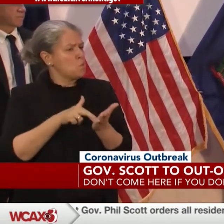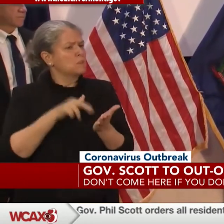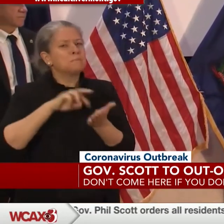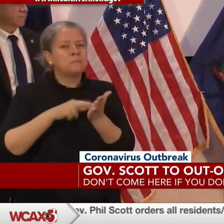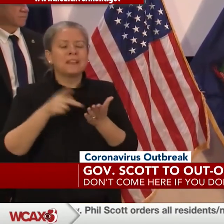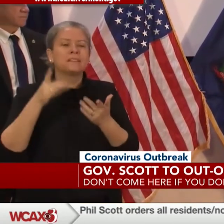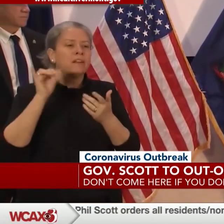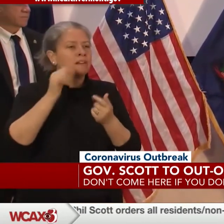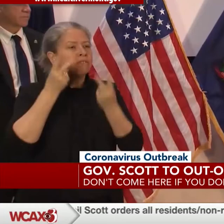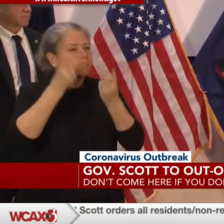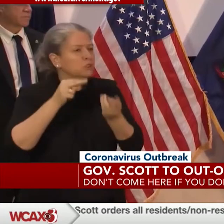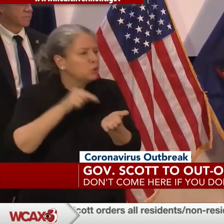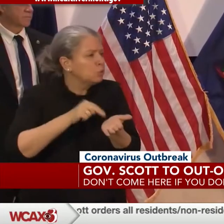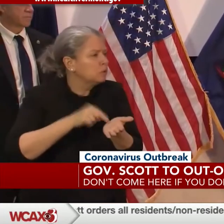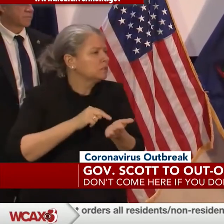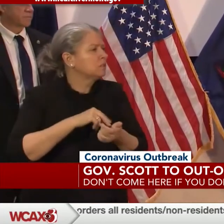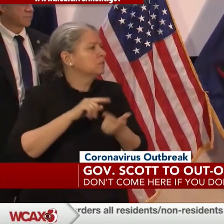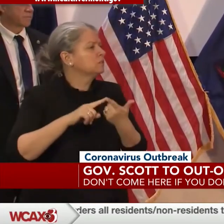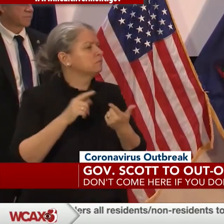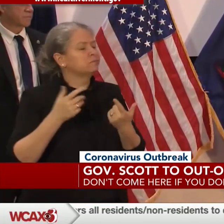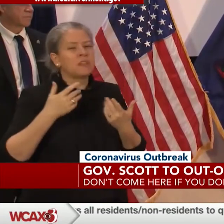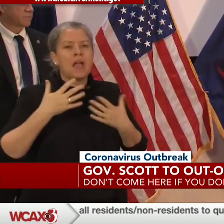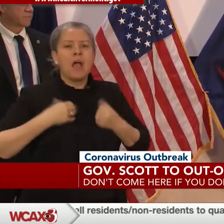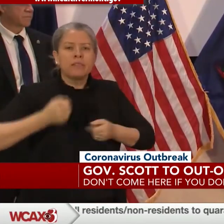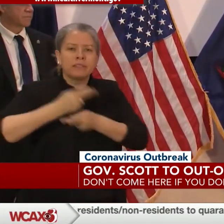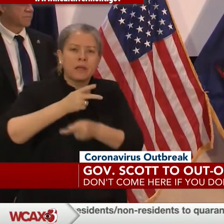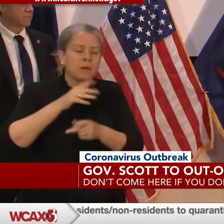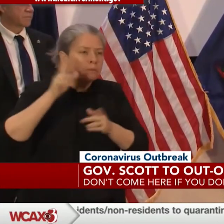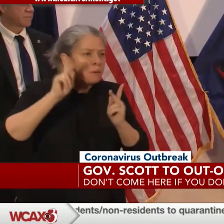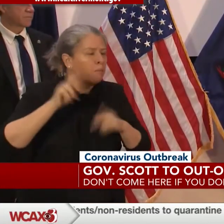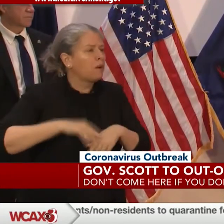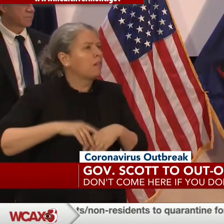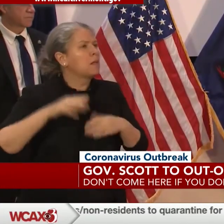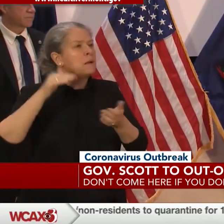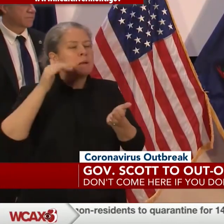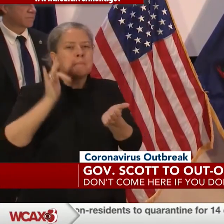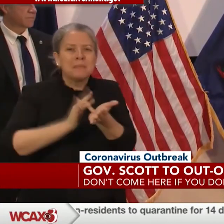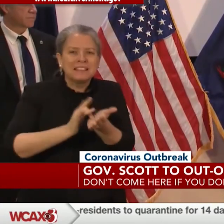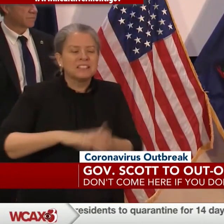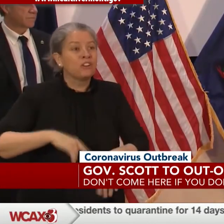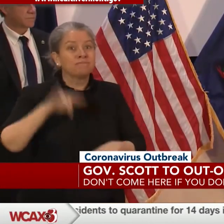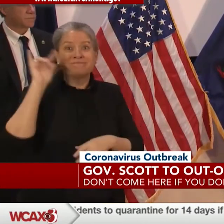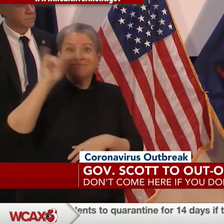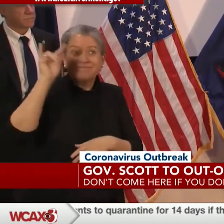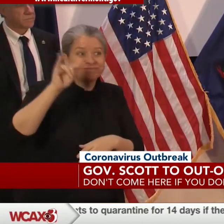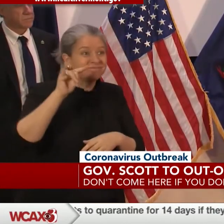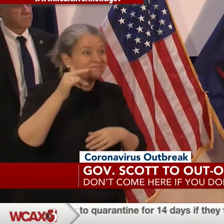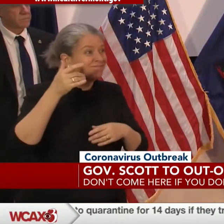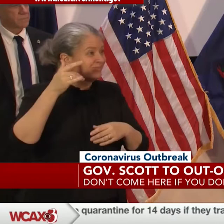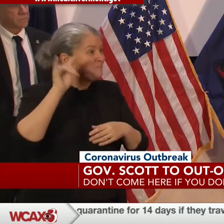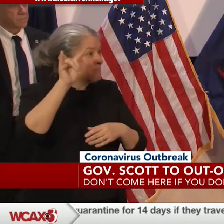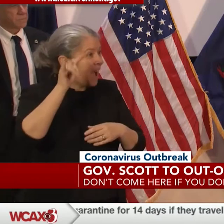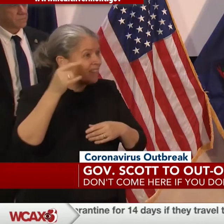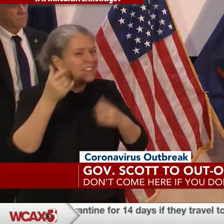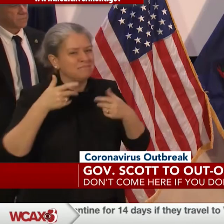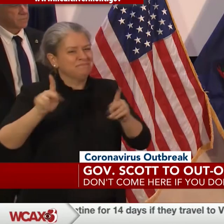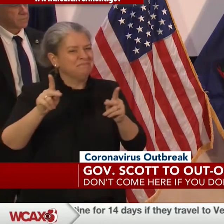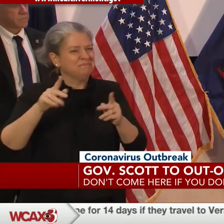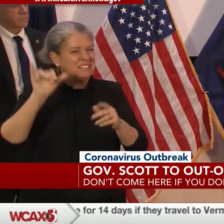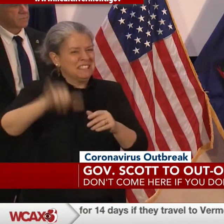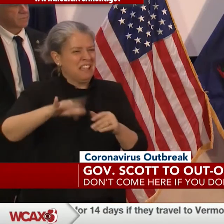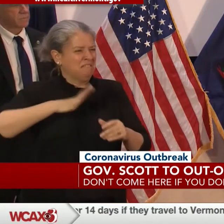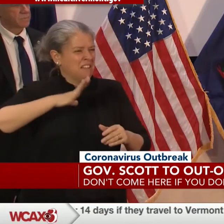response, visiting nurses, healthcare professionals, military folks, flight crews that are flying in and out of Burlington International Airport and the